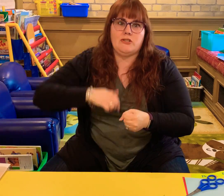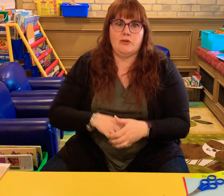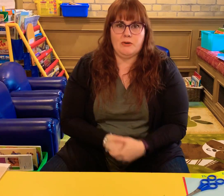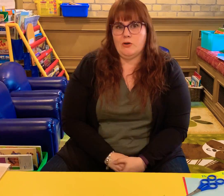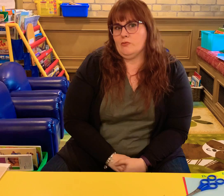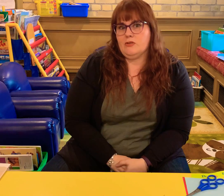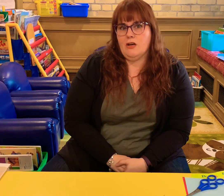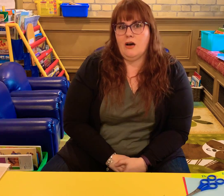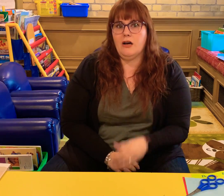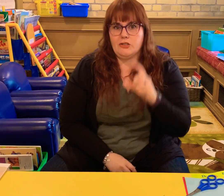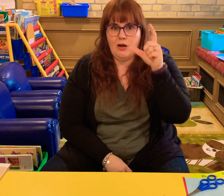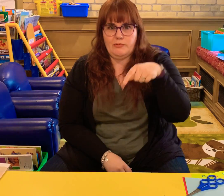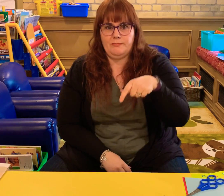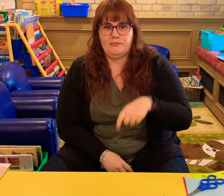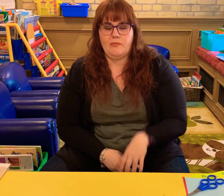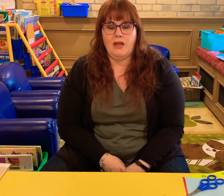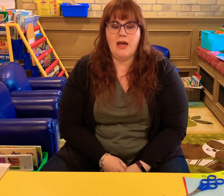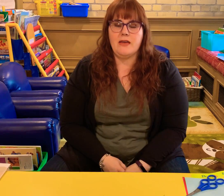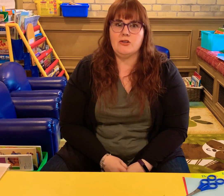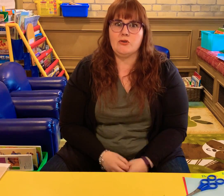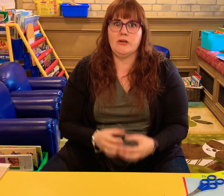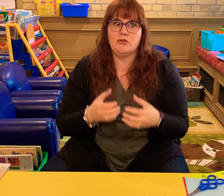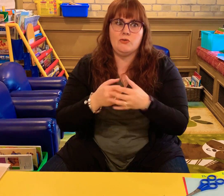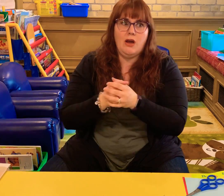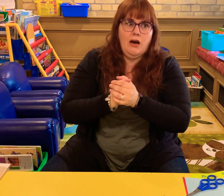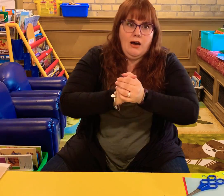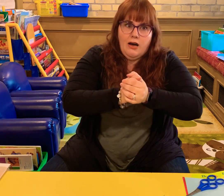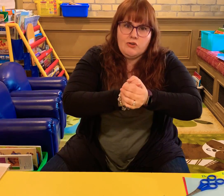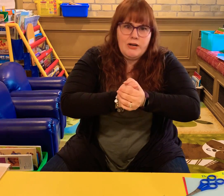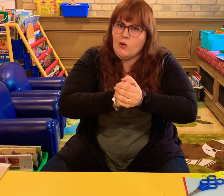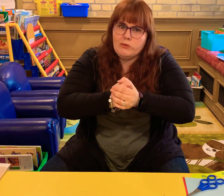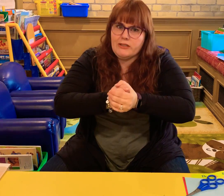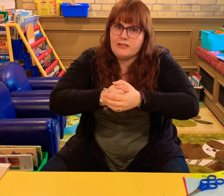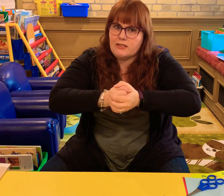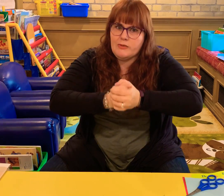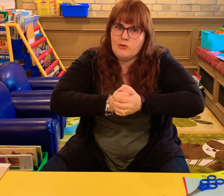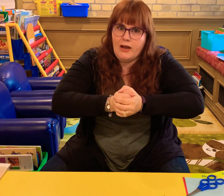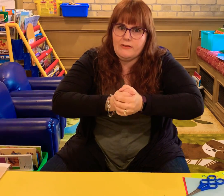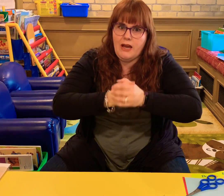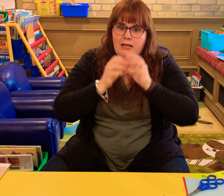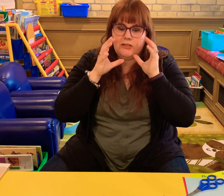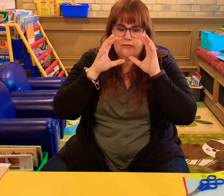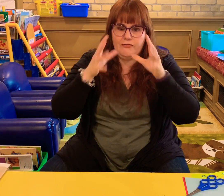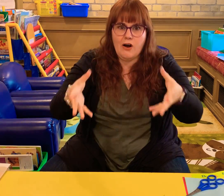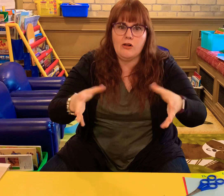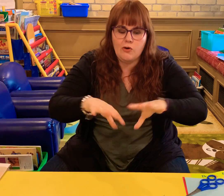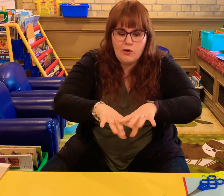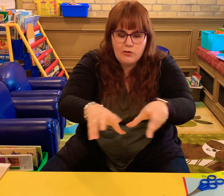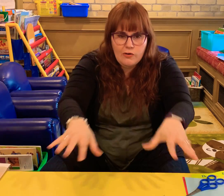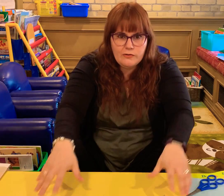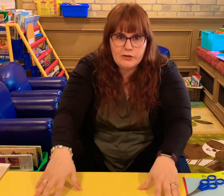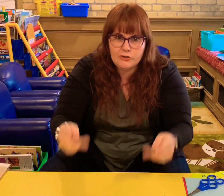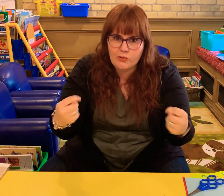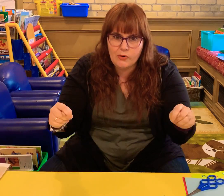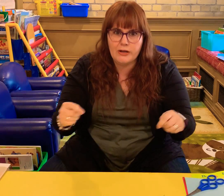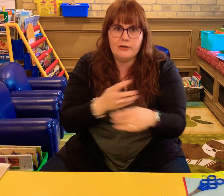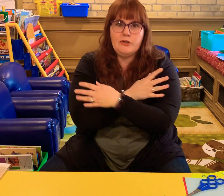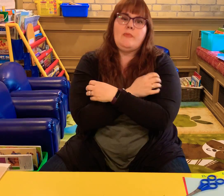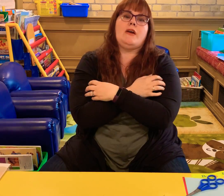cream cones on top and then you're going to try to hold it because it's gonna be so heavy and it's gonna fall all over your toy or your bear